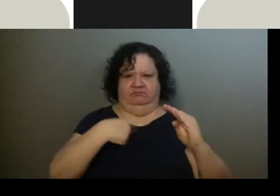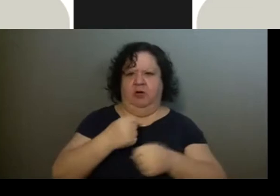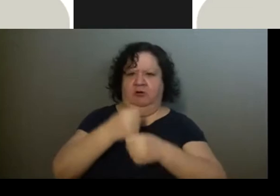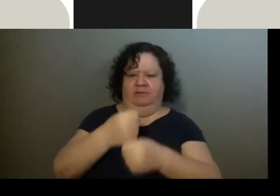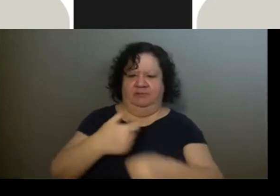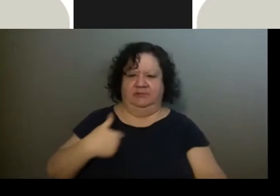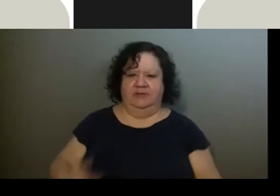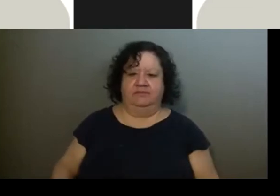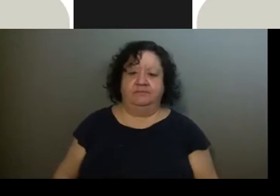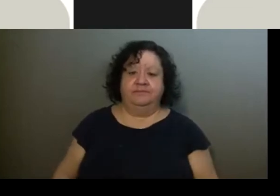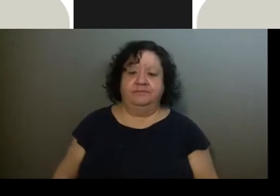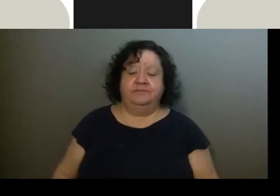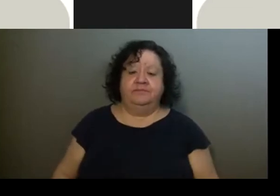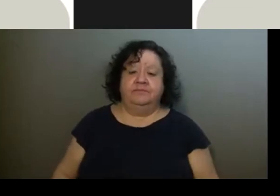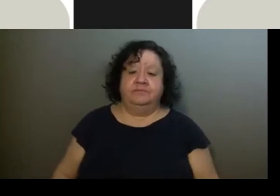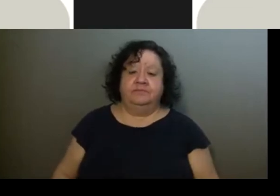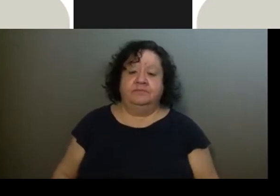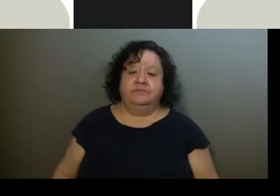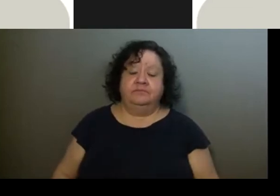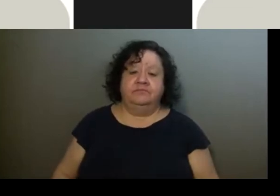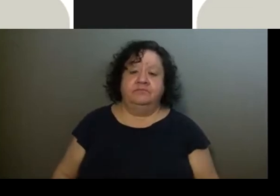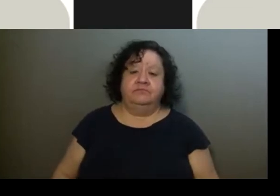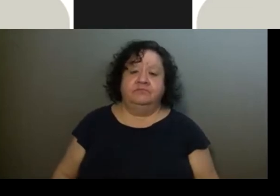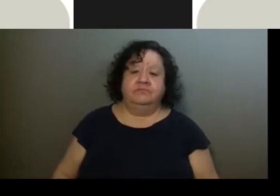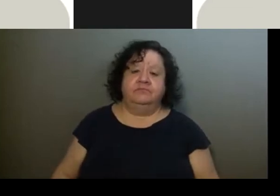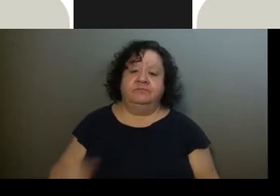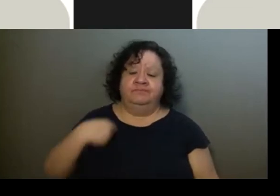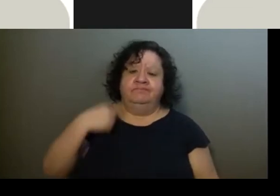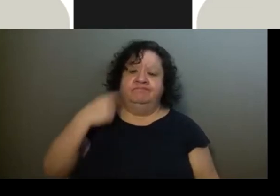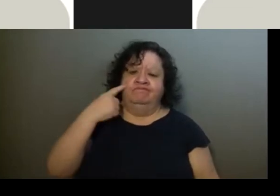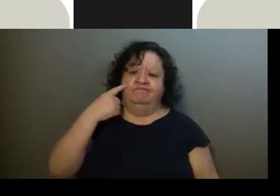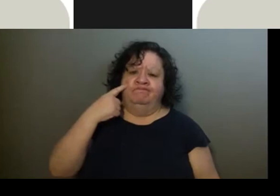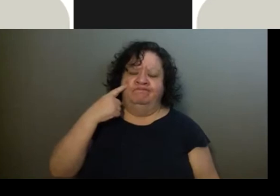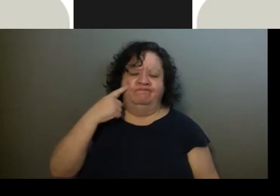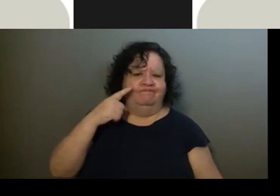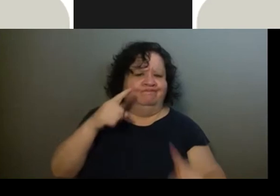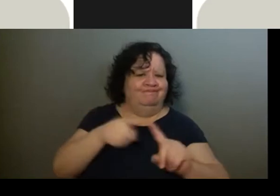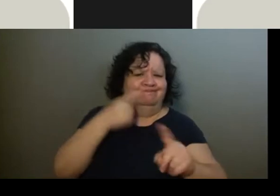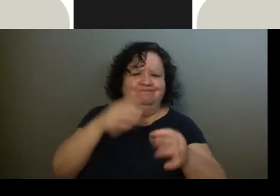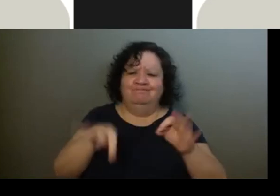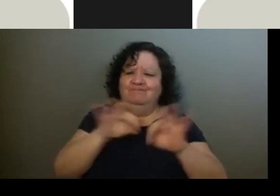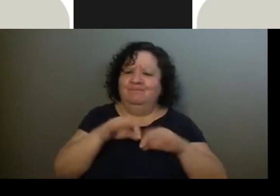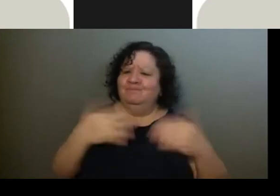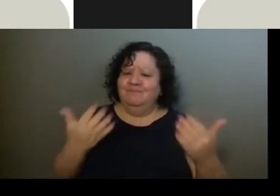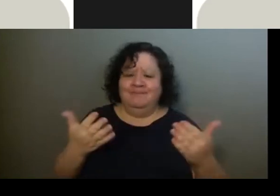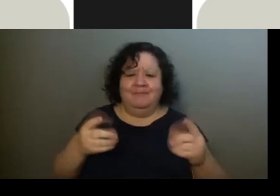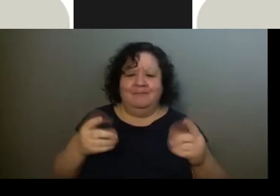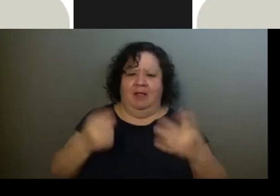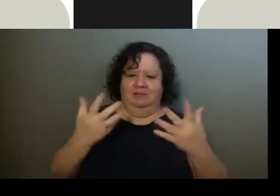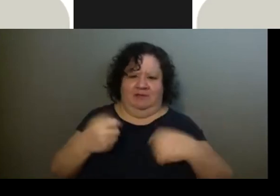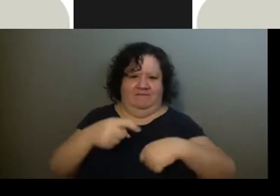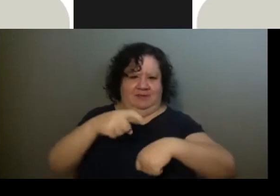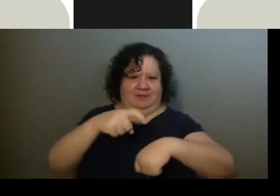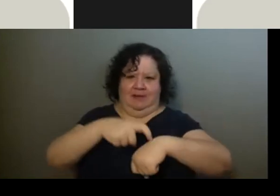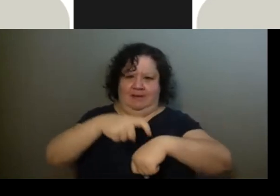time that we have once we get the warning to act and, you know, be safe. And many